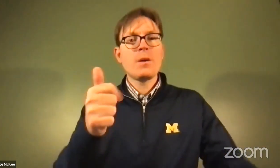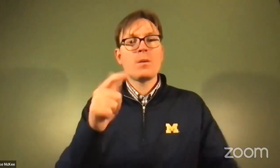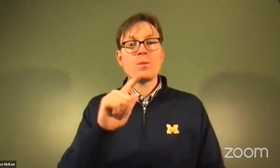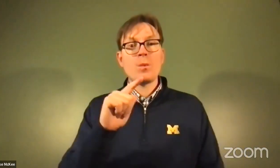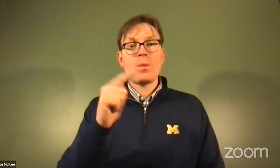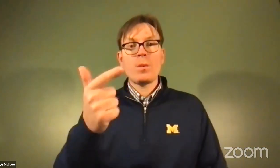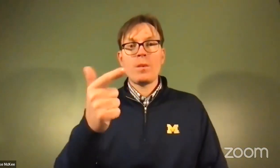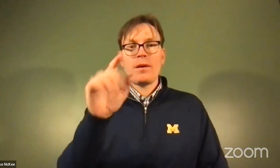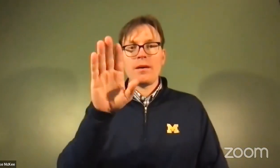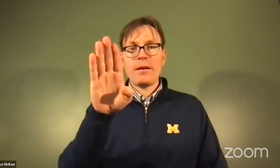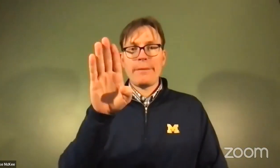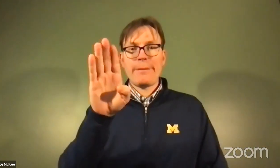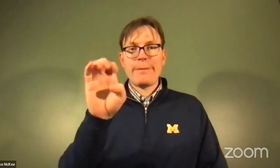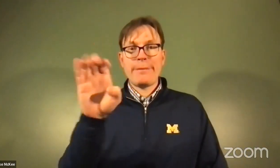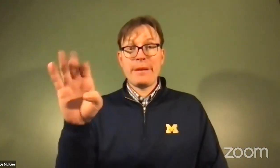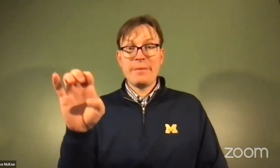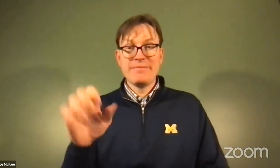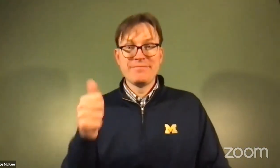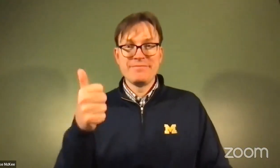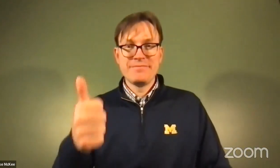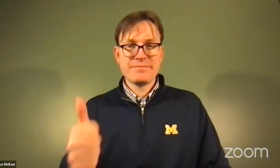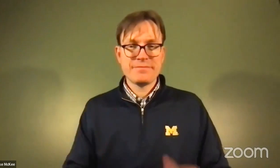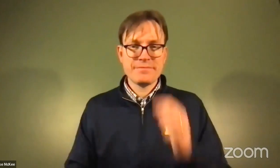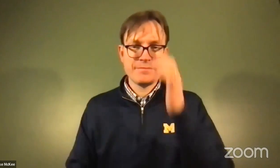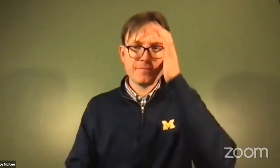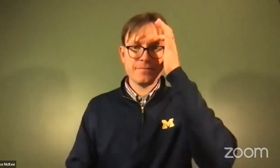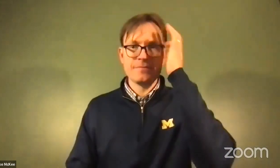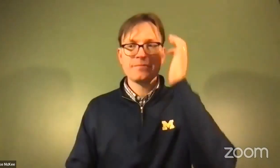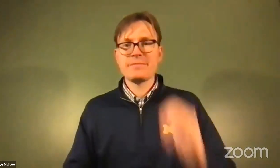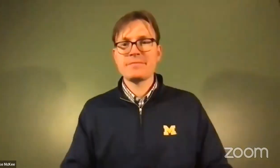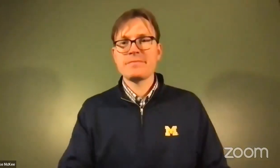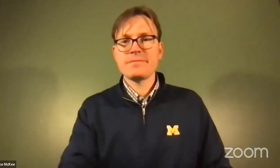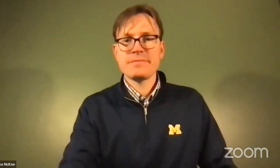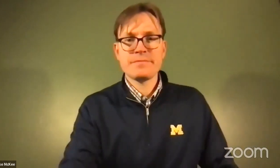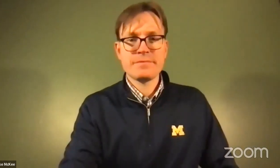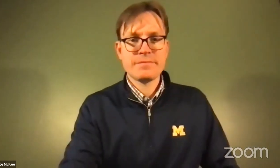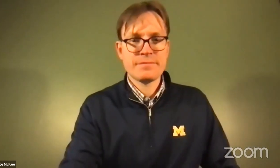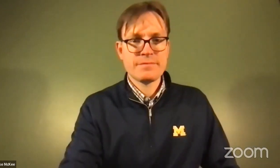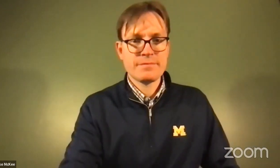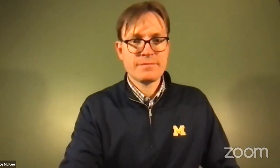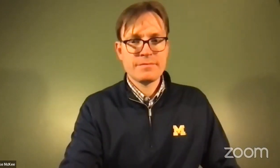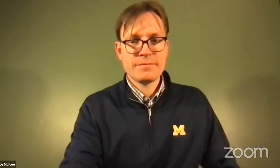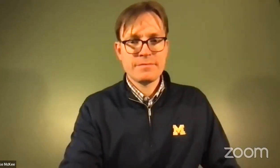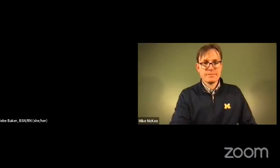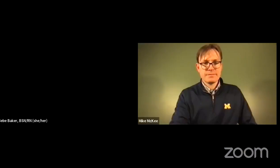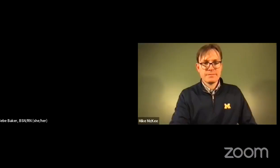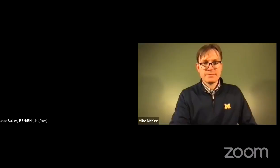one heart and you need to take good care of it. All right, I'm going to hand it back over to BB.